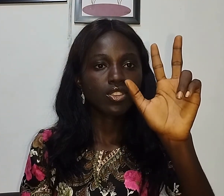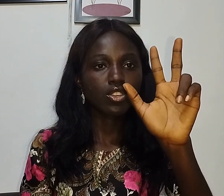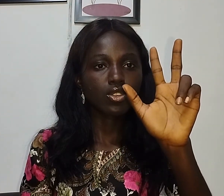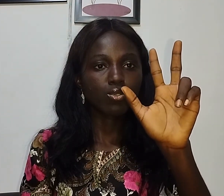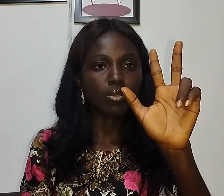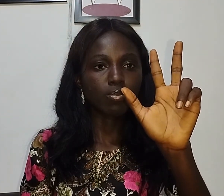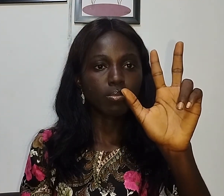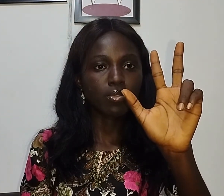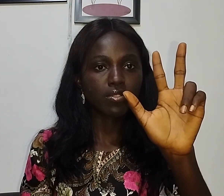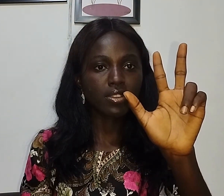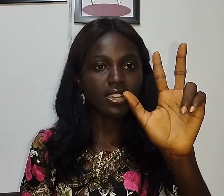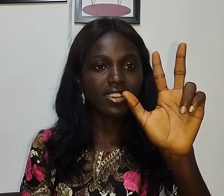Hold up number 3